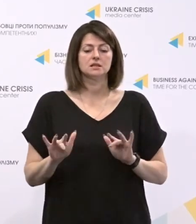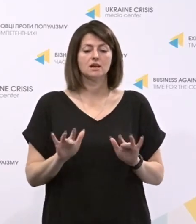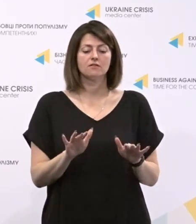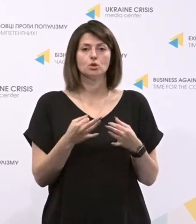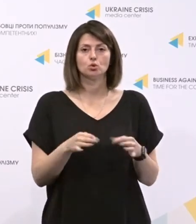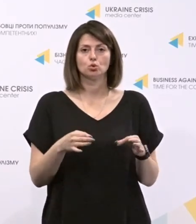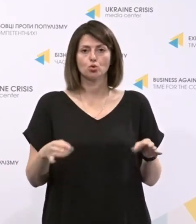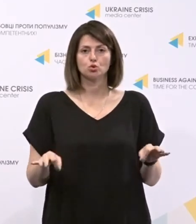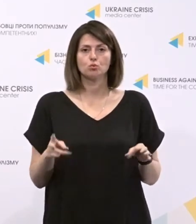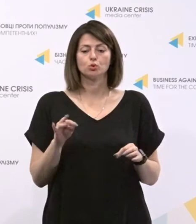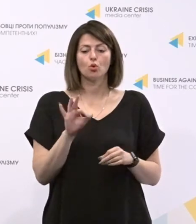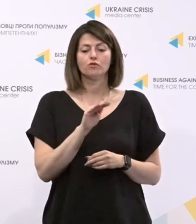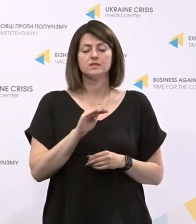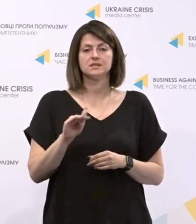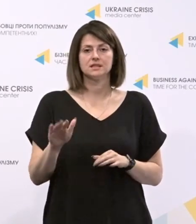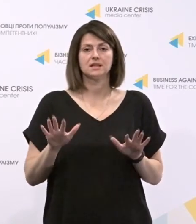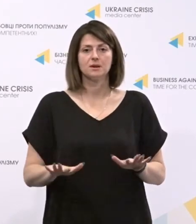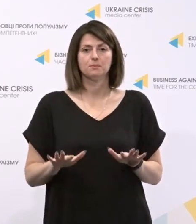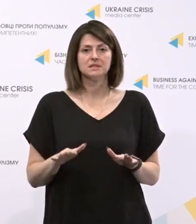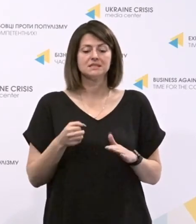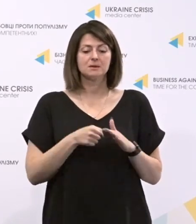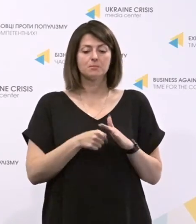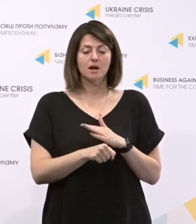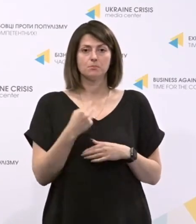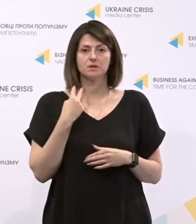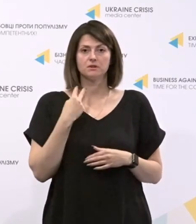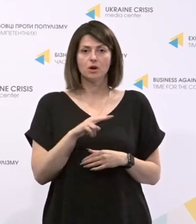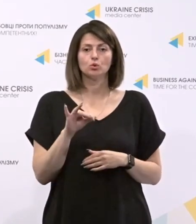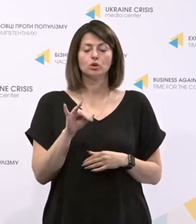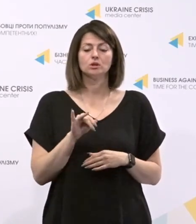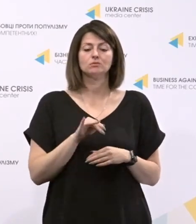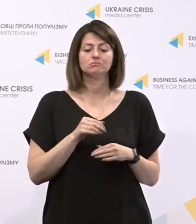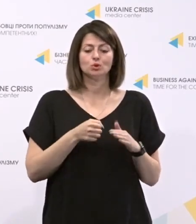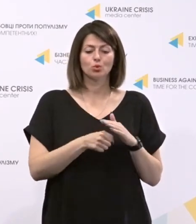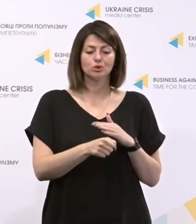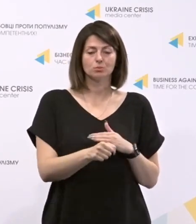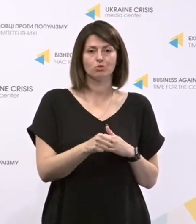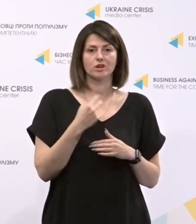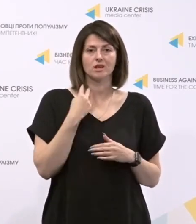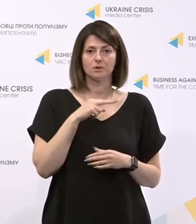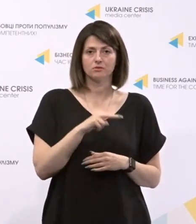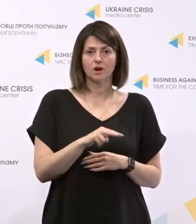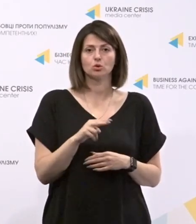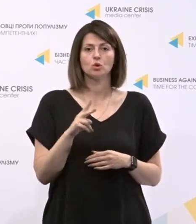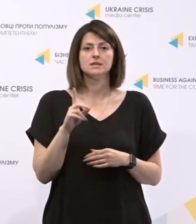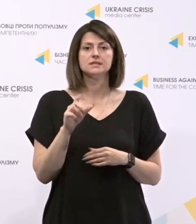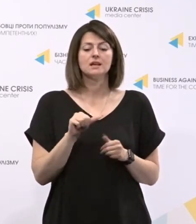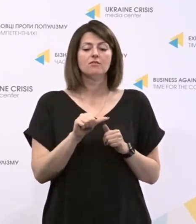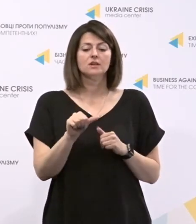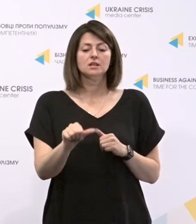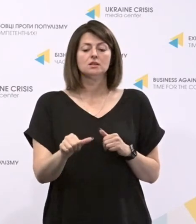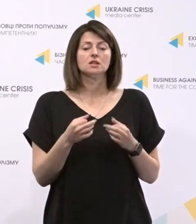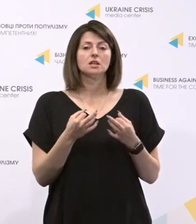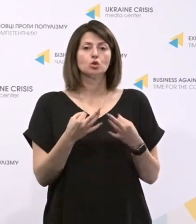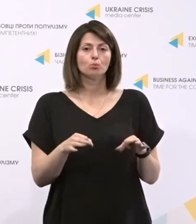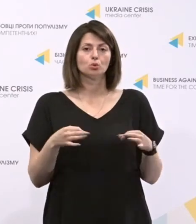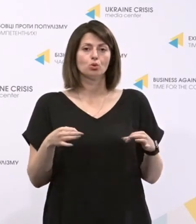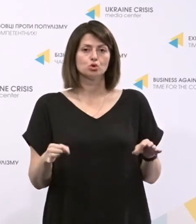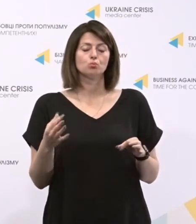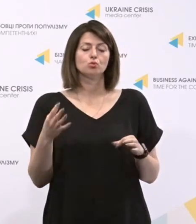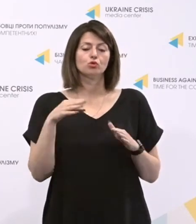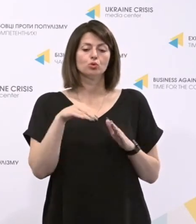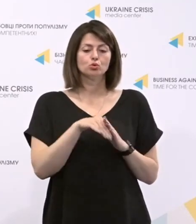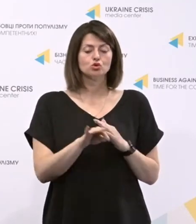to detainees, with the exception of access to, including information on, some